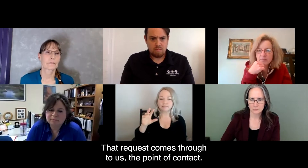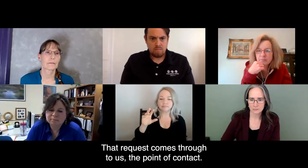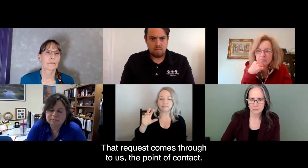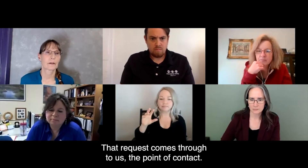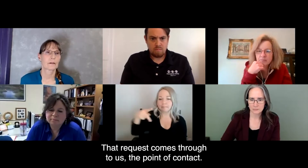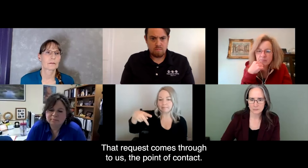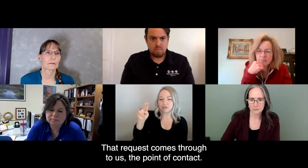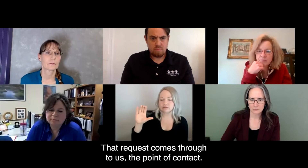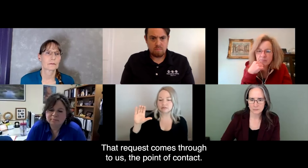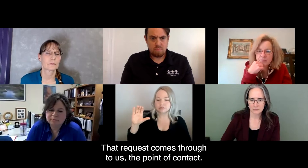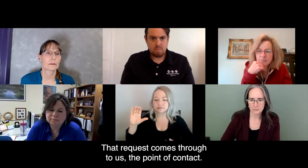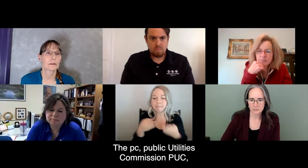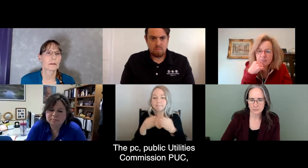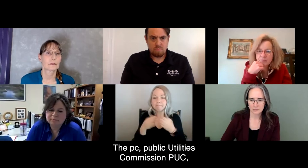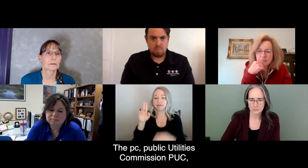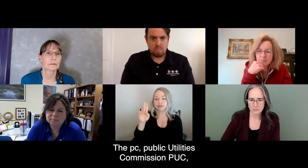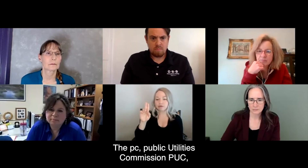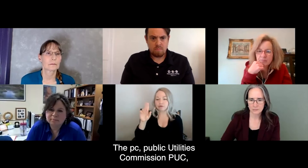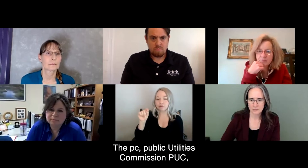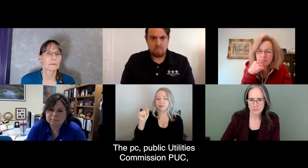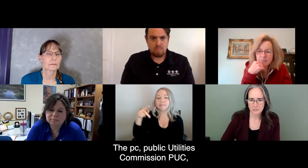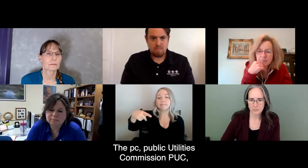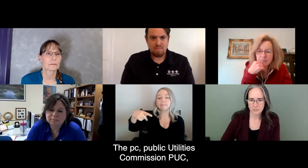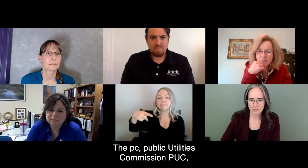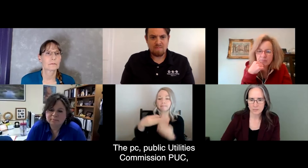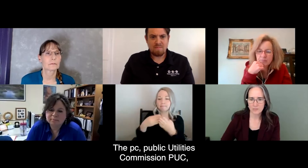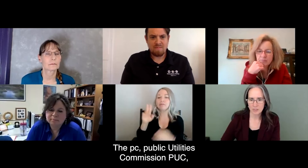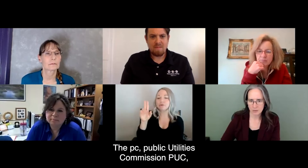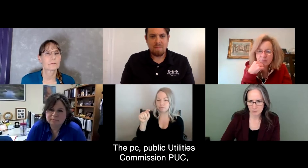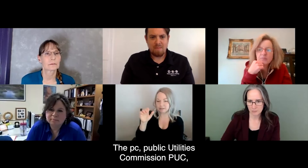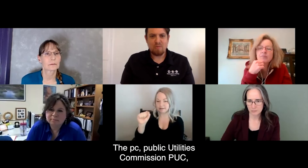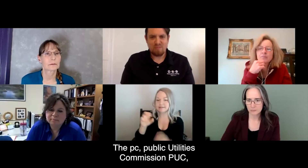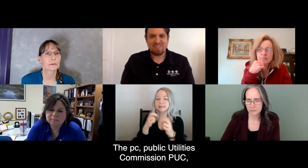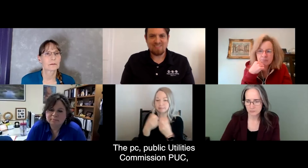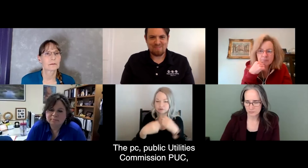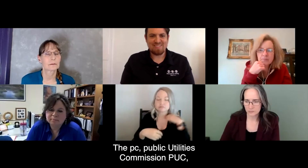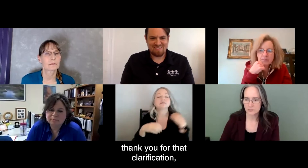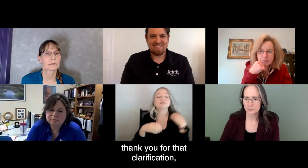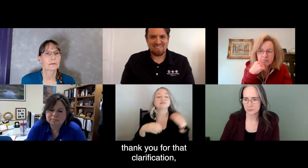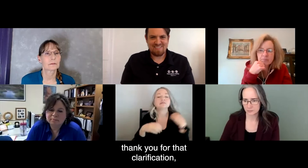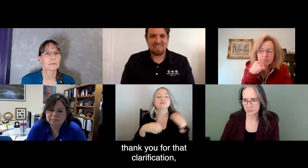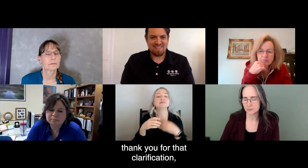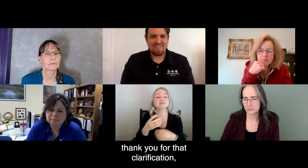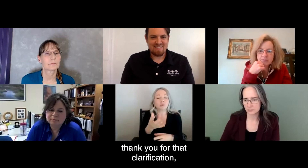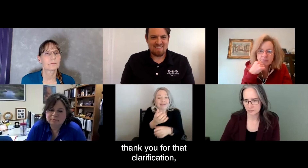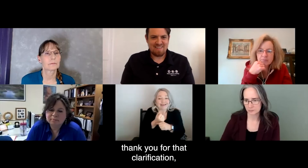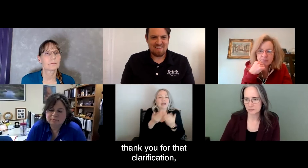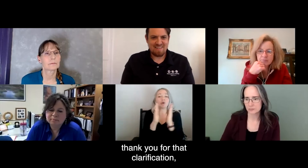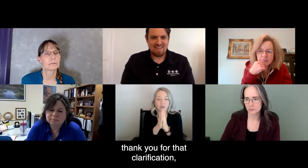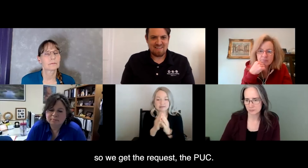Oh, the PC, Public Utilities Commission, PUC. Thank you for that